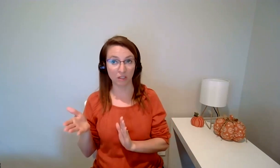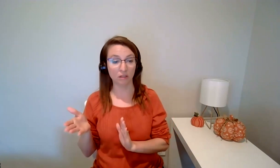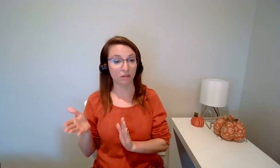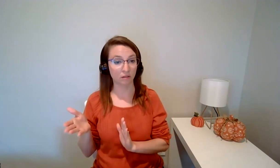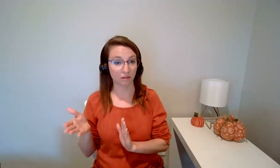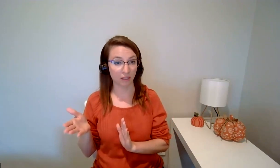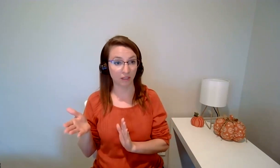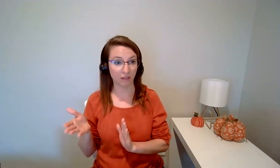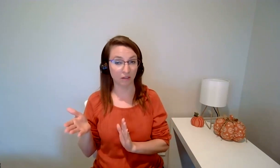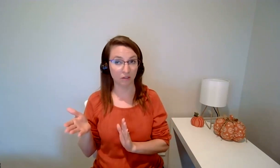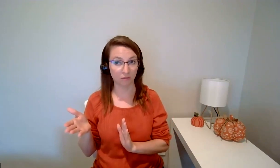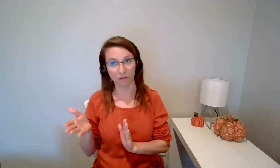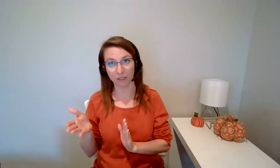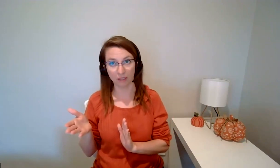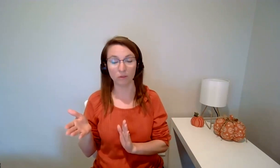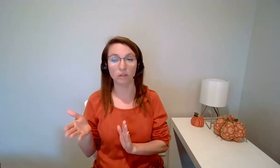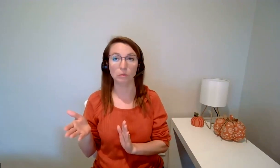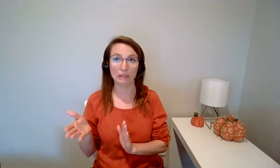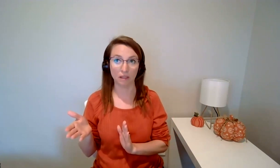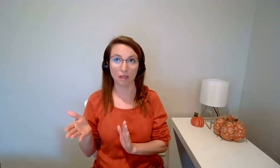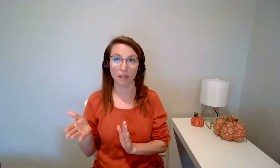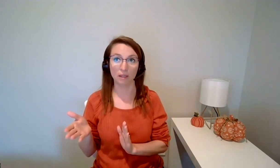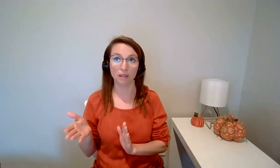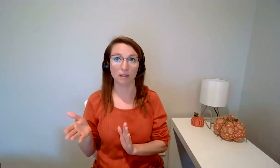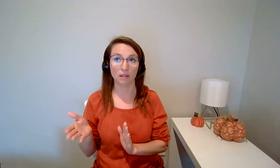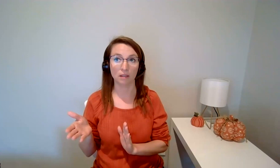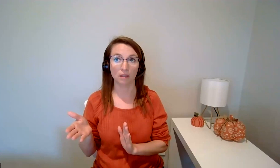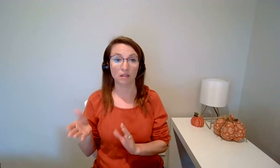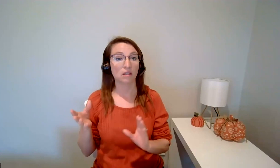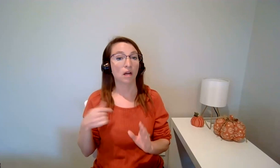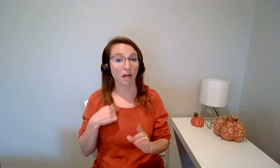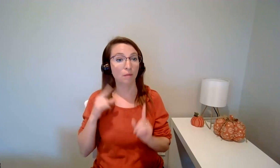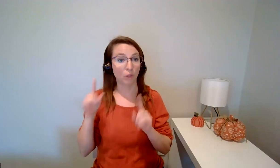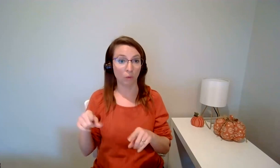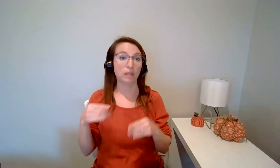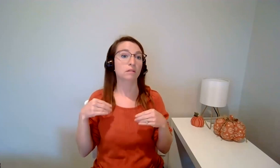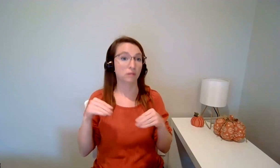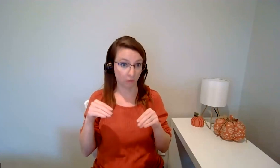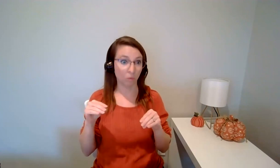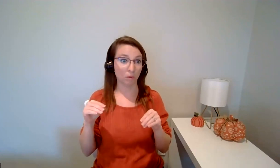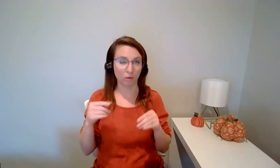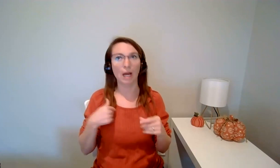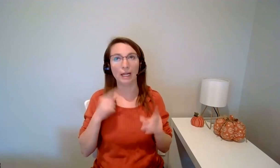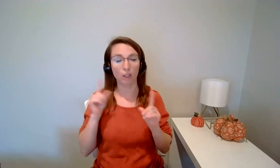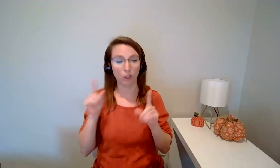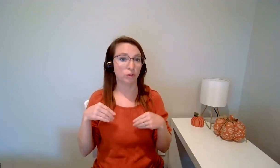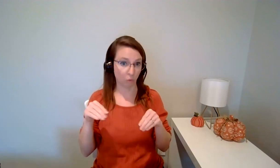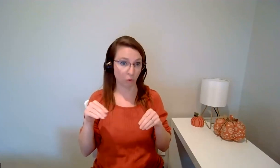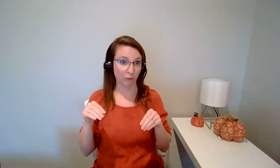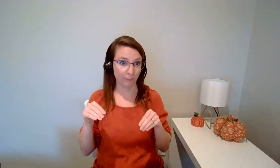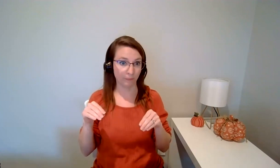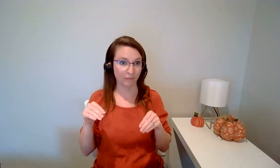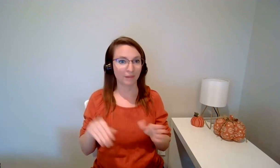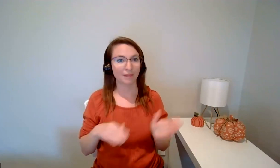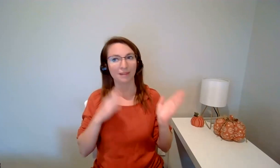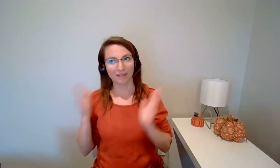Pidgin, sign English or sign language, you would sign I'm going store or I go store.